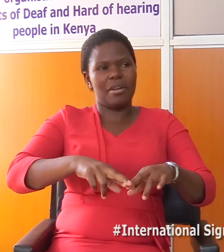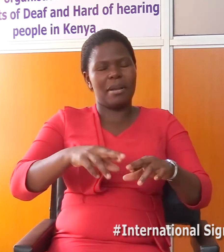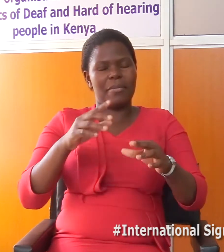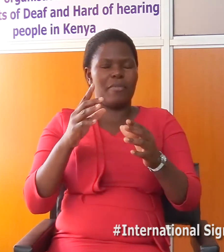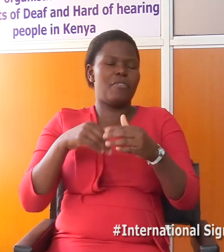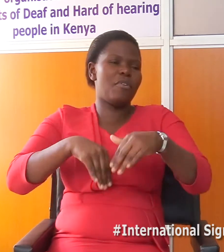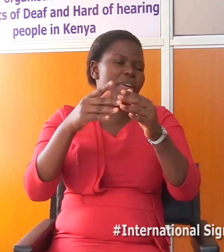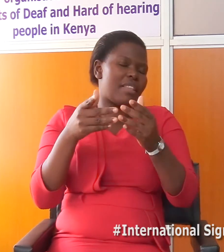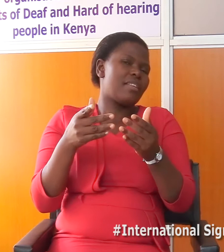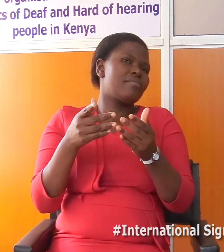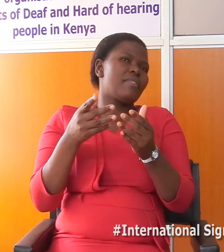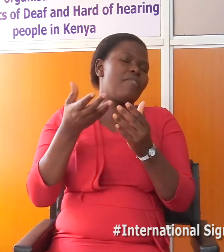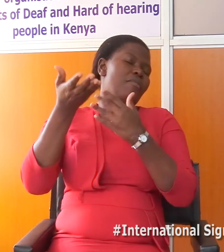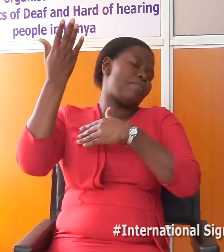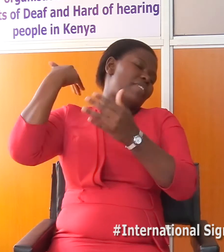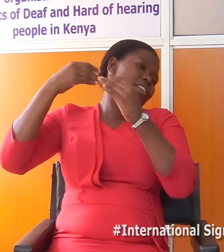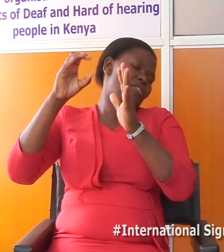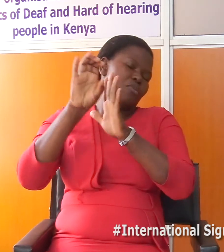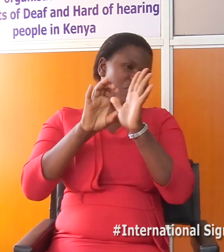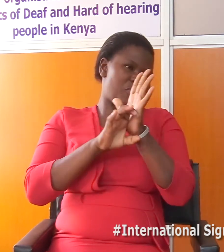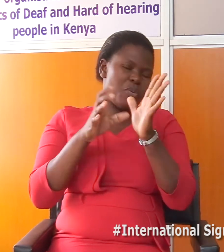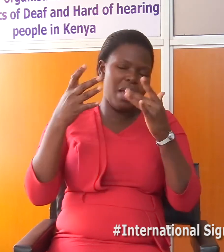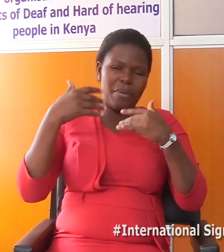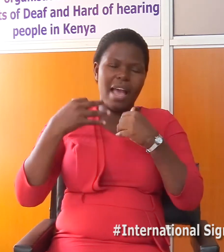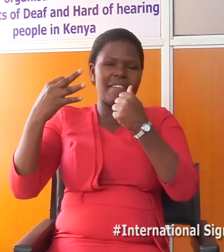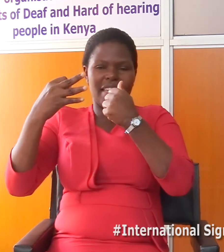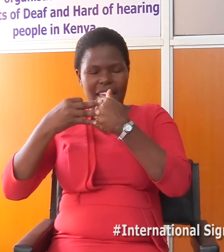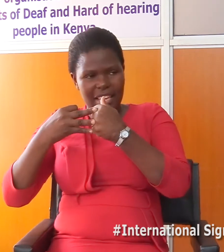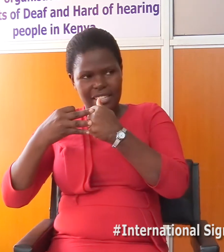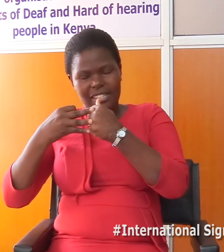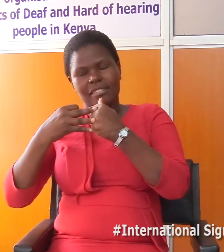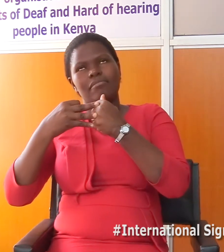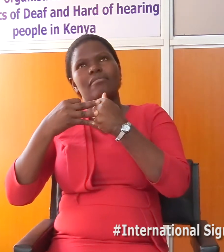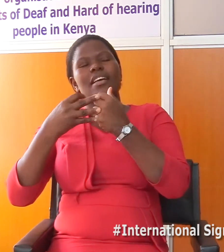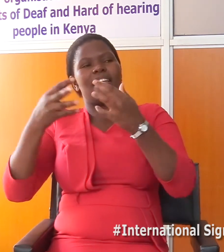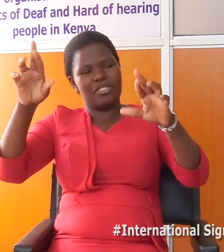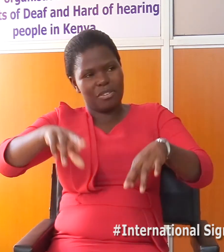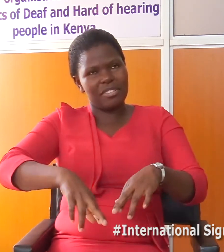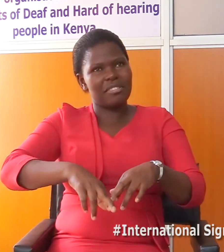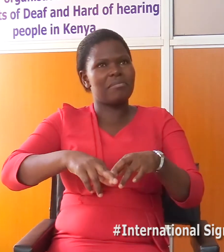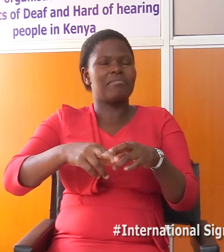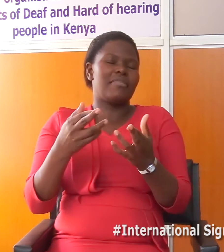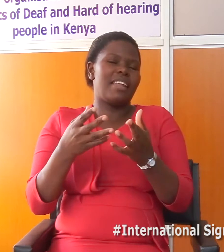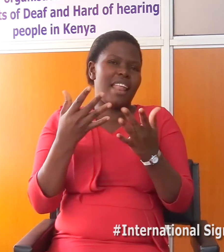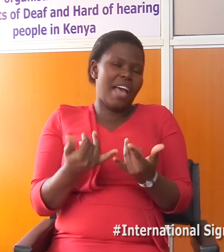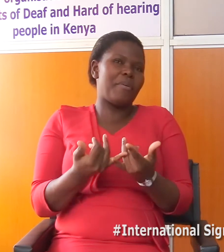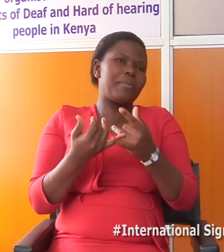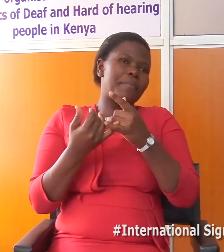regionals, where by the constitution, and now they were around. We had around 8